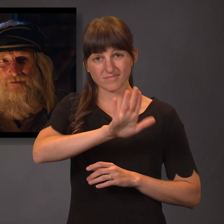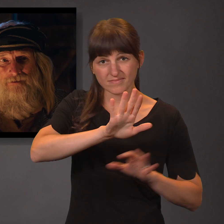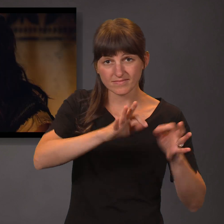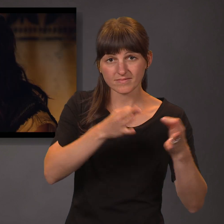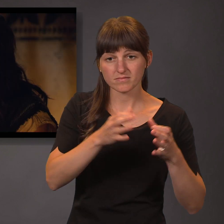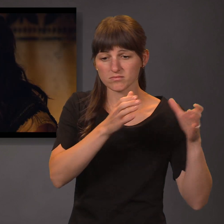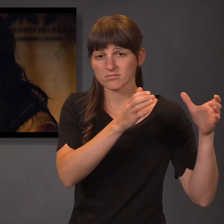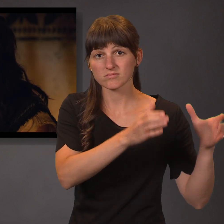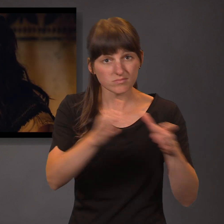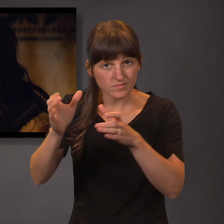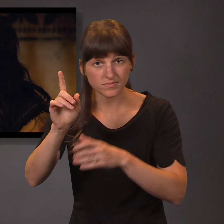Yes.